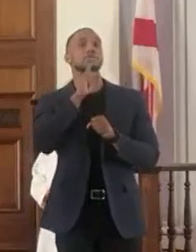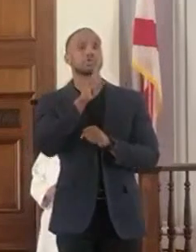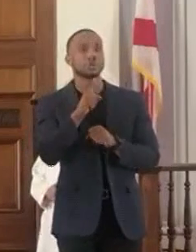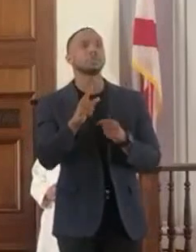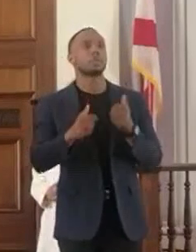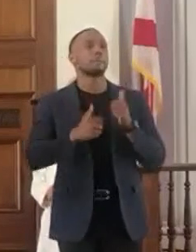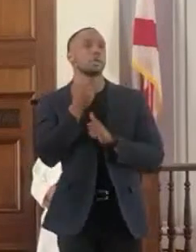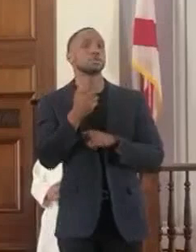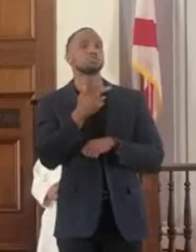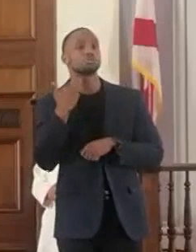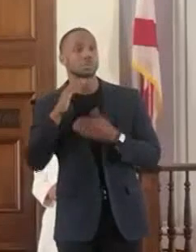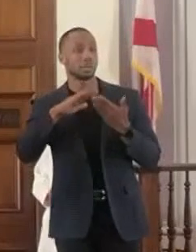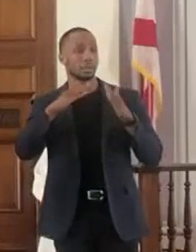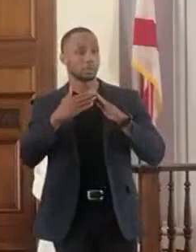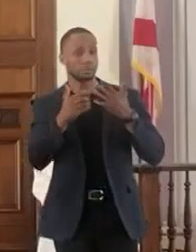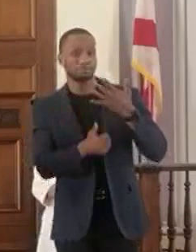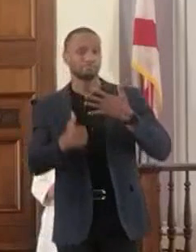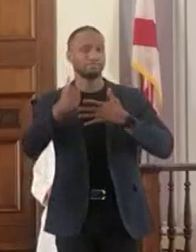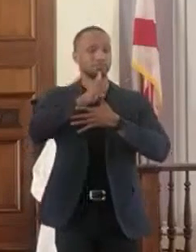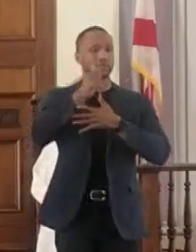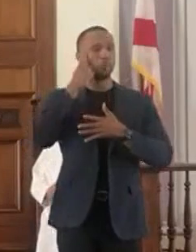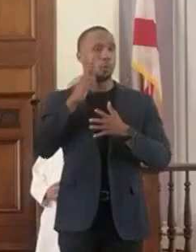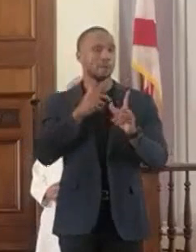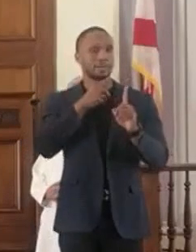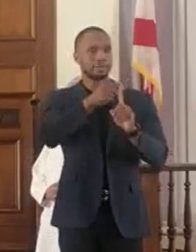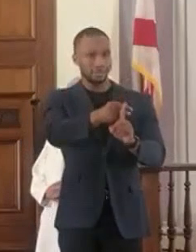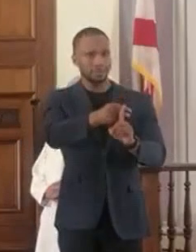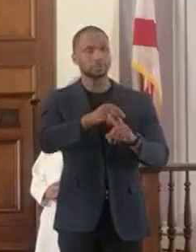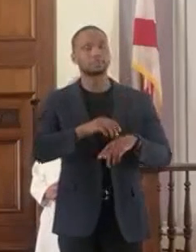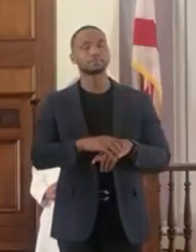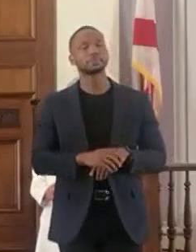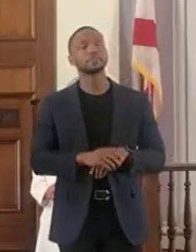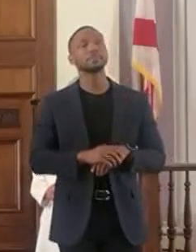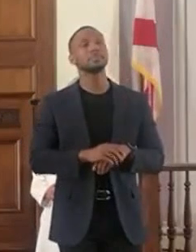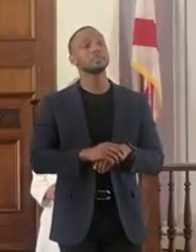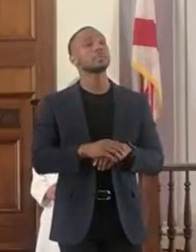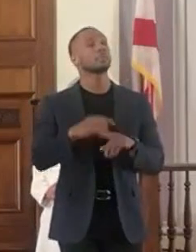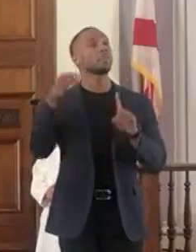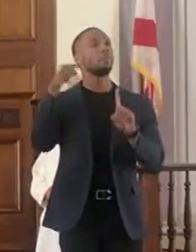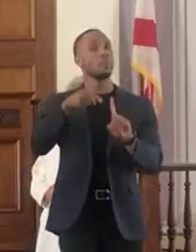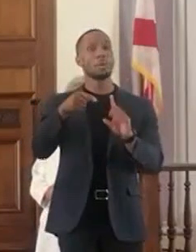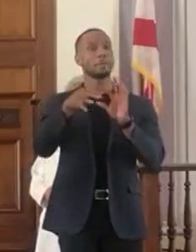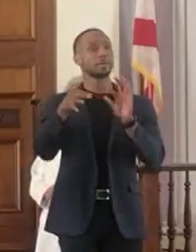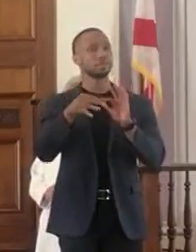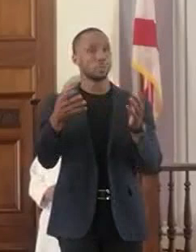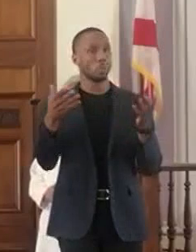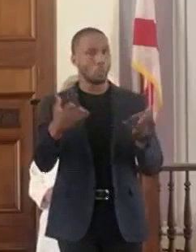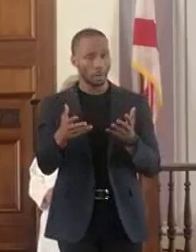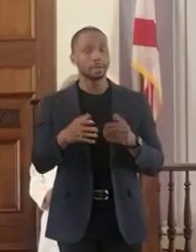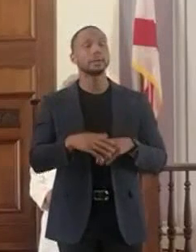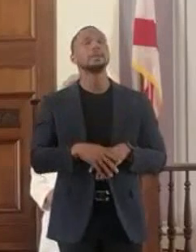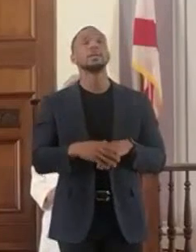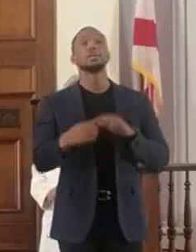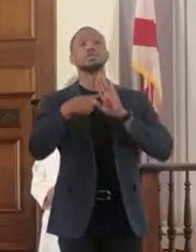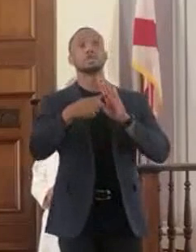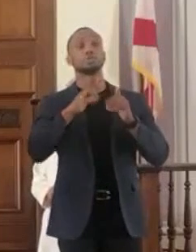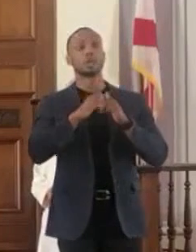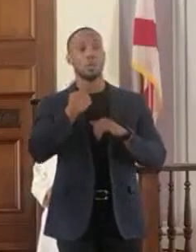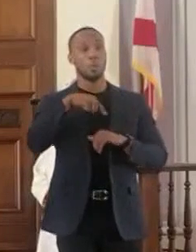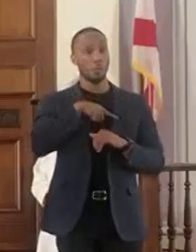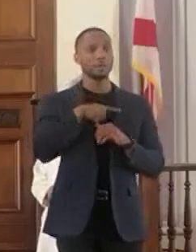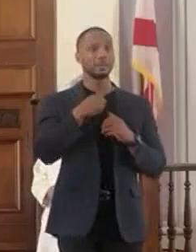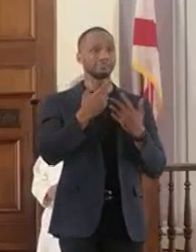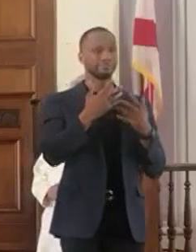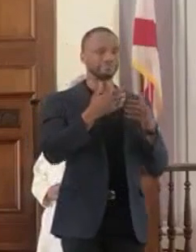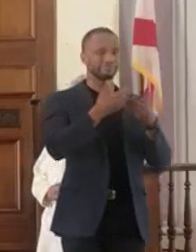at-risk communities are prioritized for receiving a vaccine. I say that to say that not only does that reflect how we allocate our